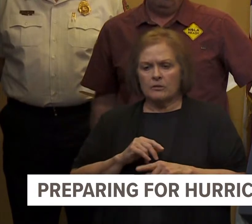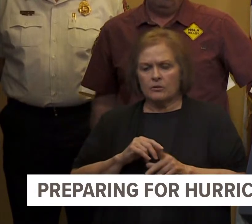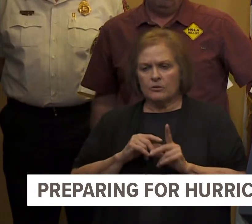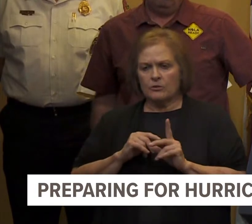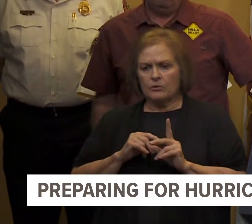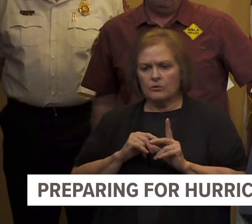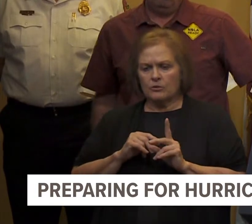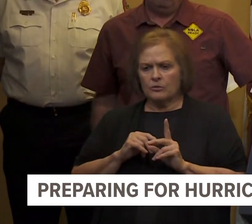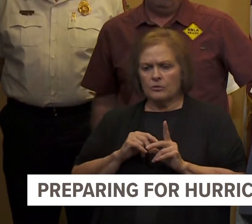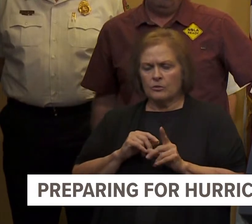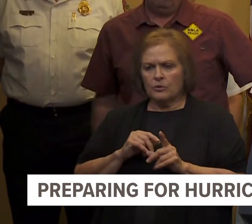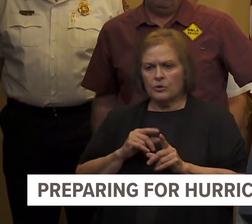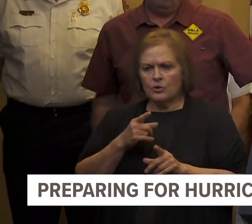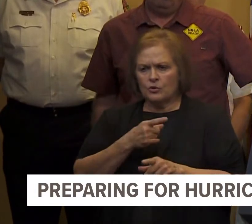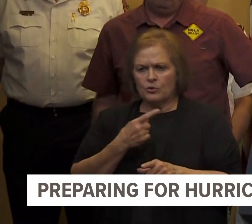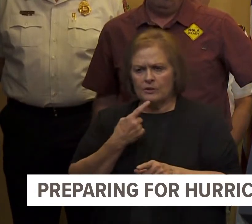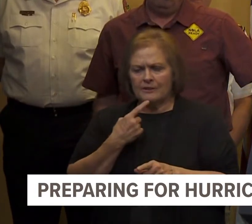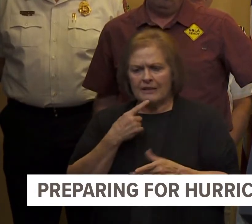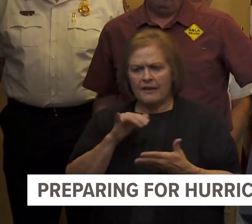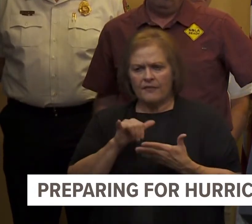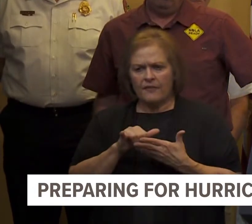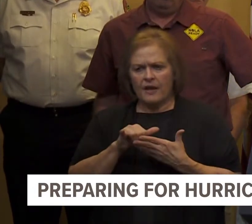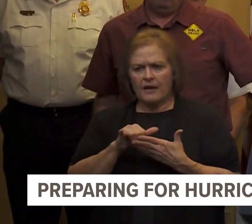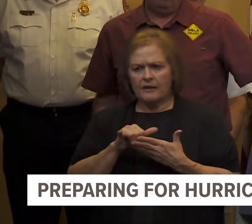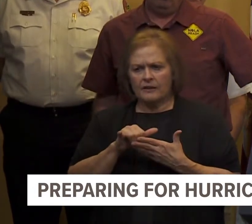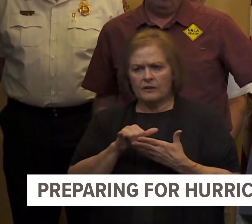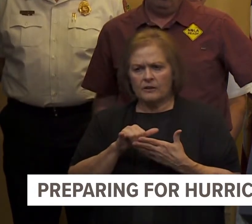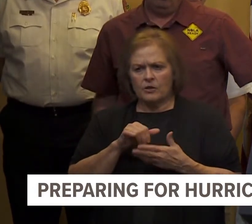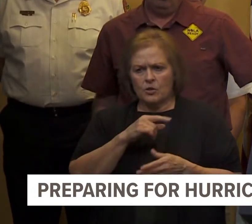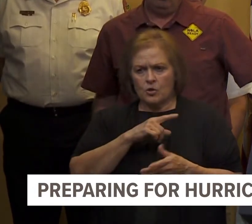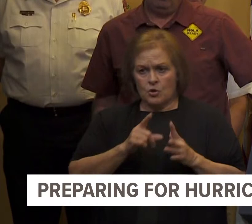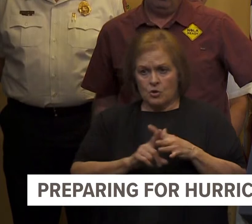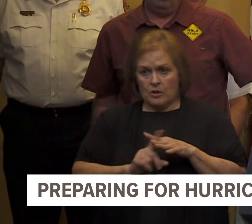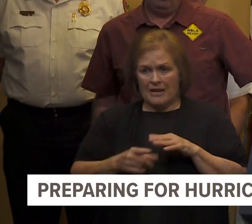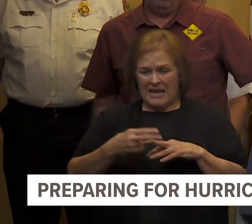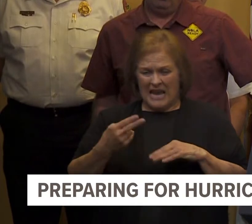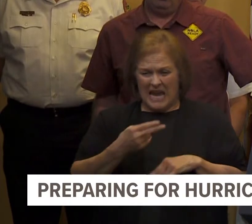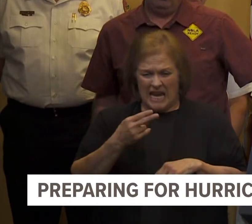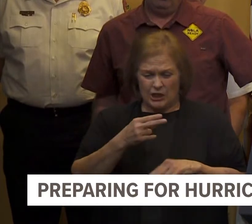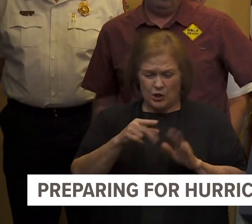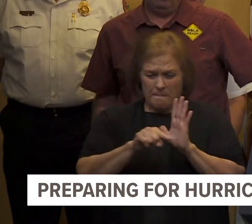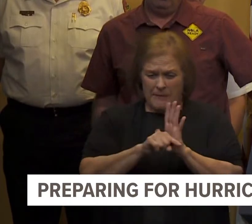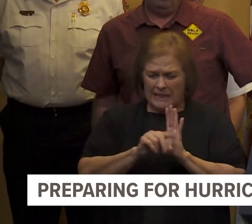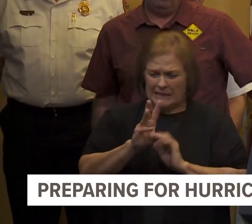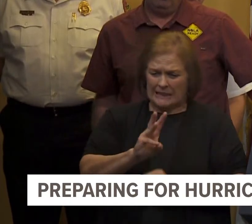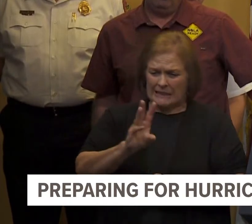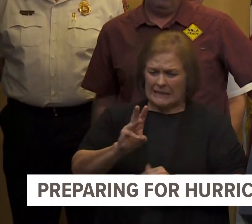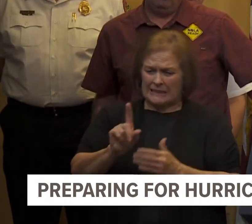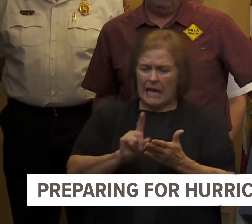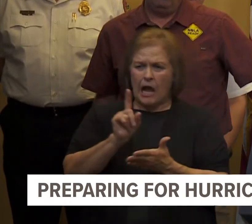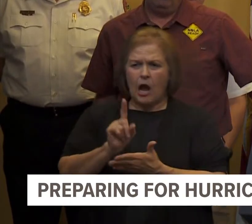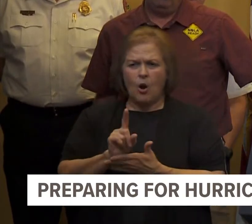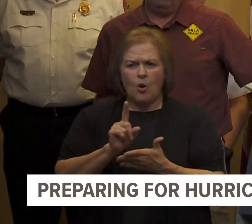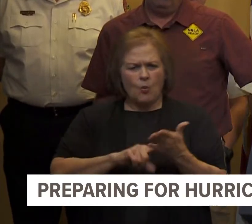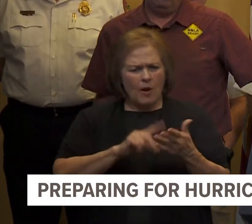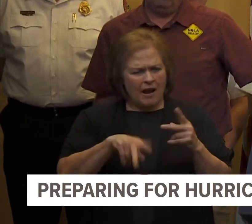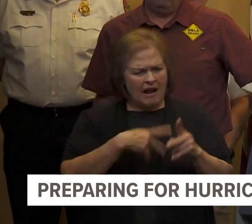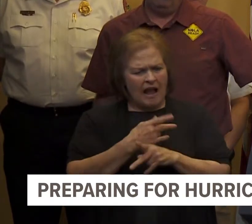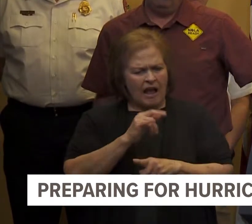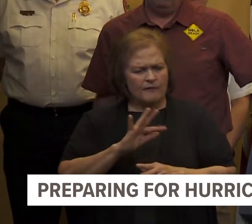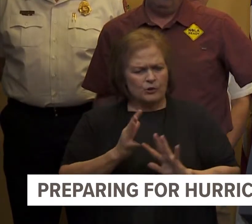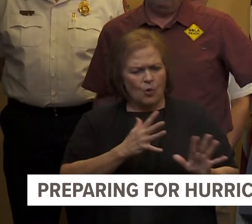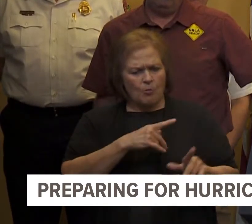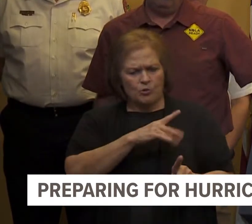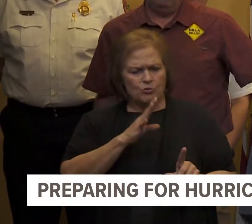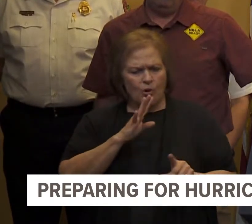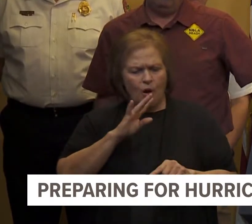you mentioned realistically you would call for an evacuation of H minus 66 hours. What sort of storm are you talking